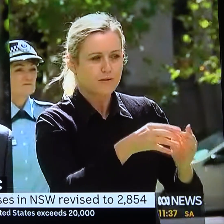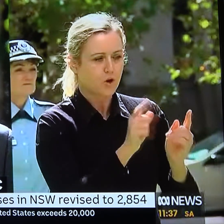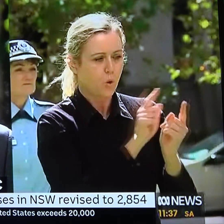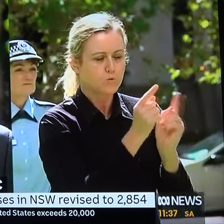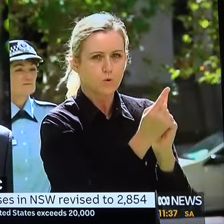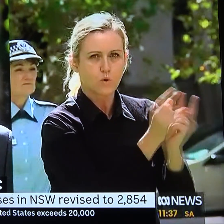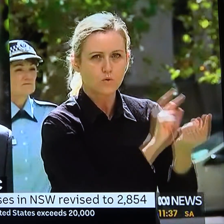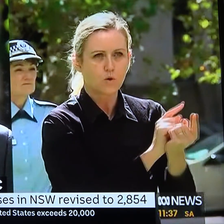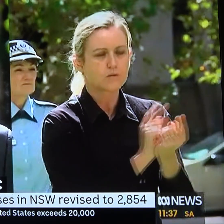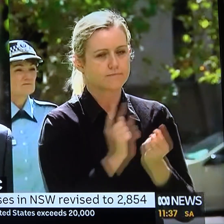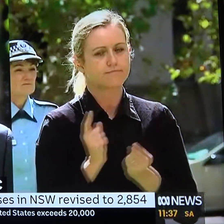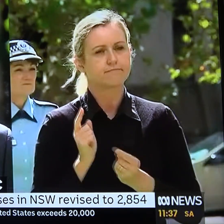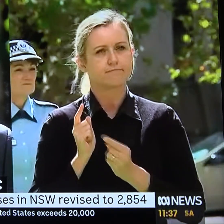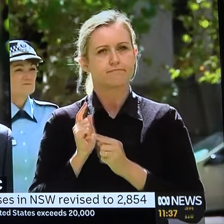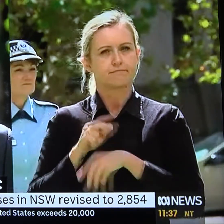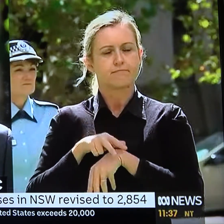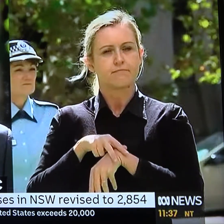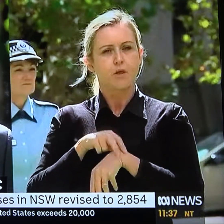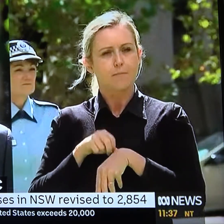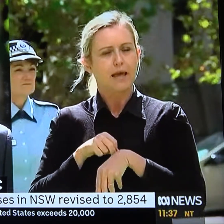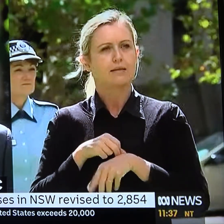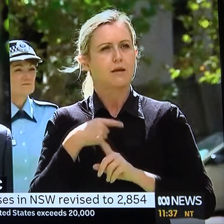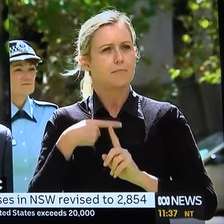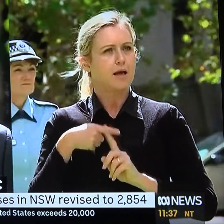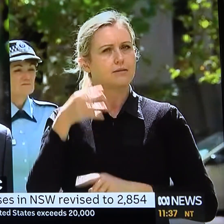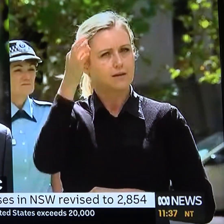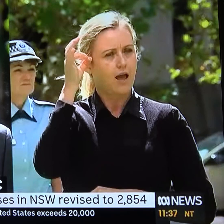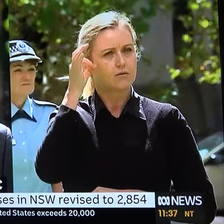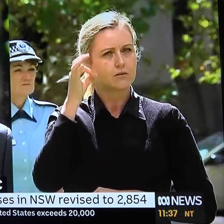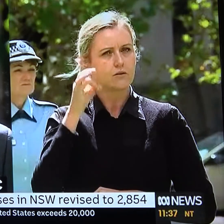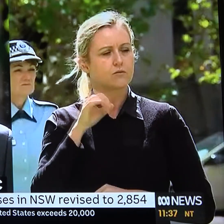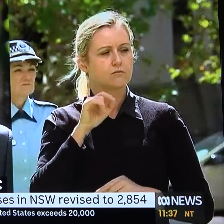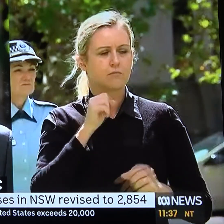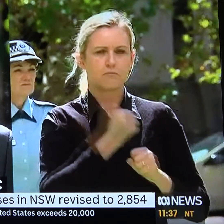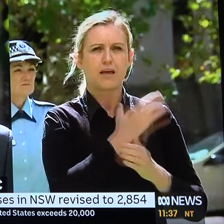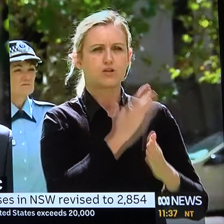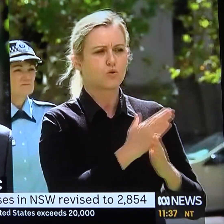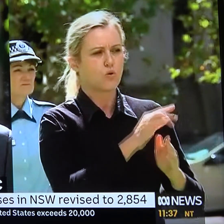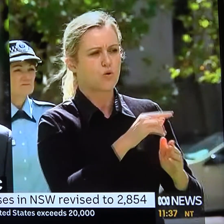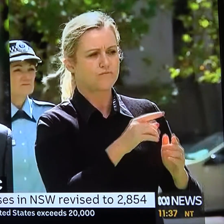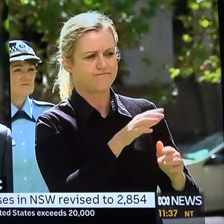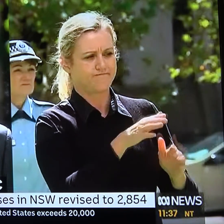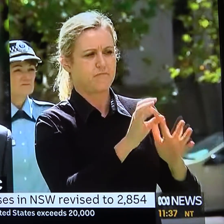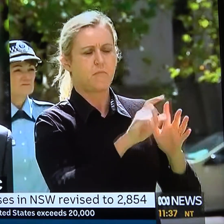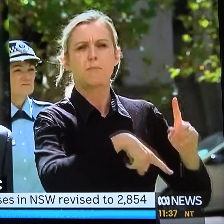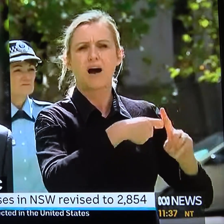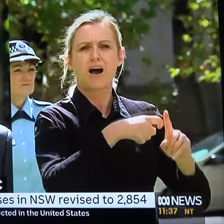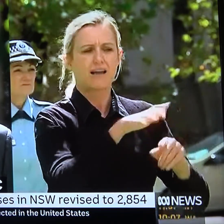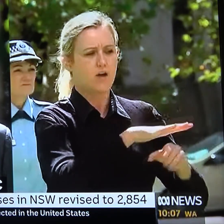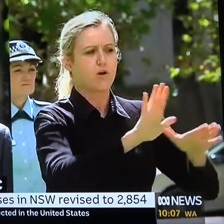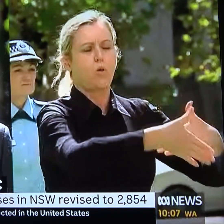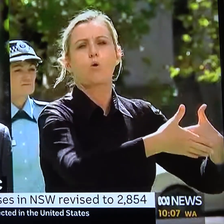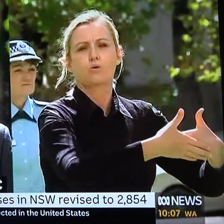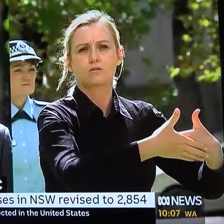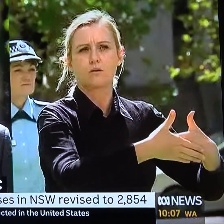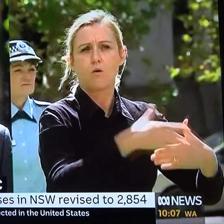that is because people were ignoring the rules around social distancing. It's not out of some desire to deny the community the right to our